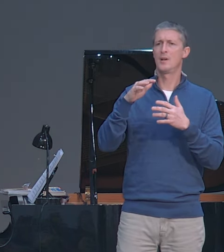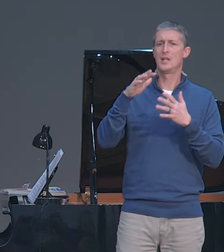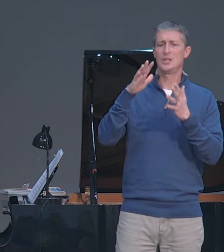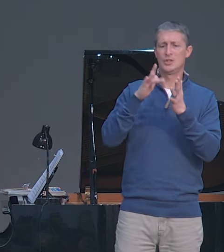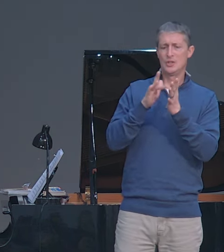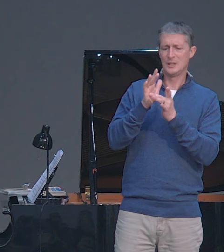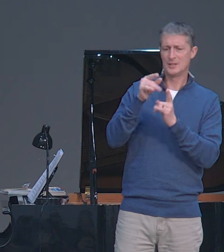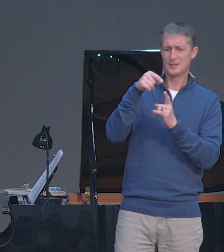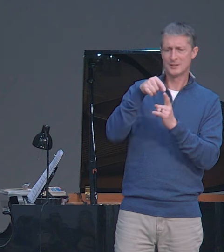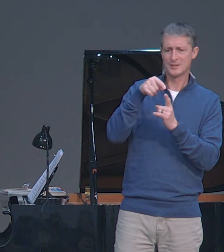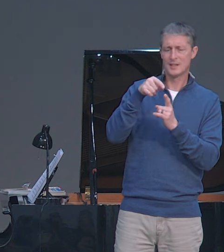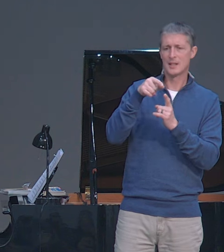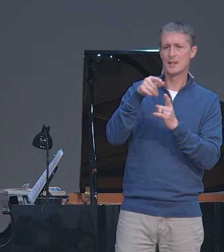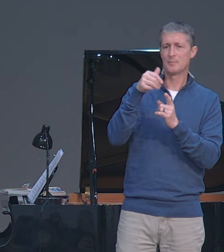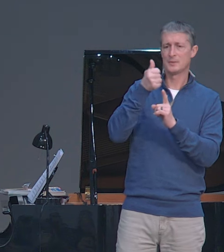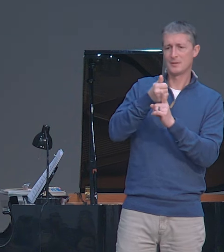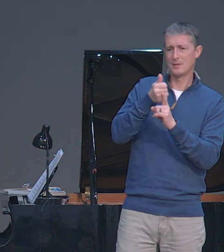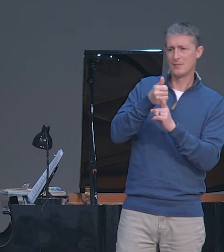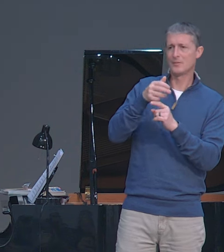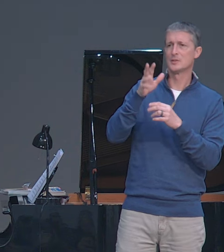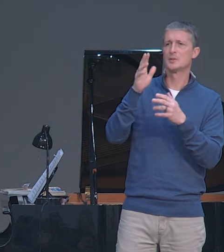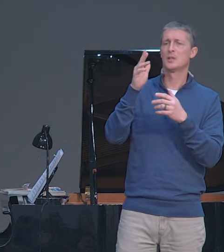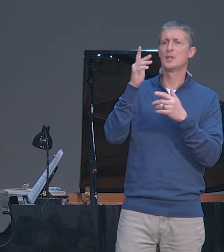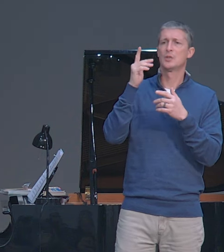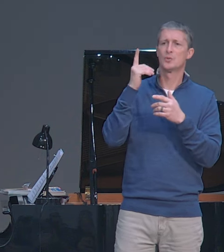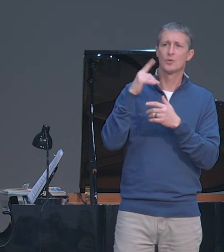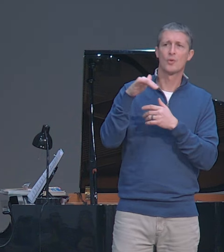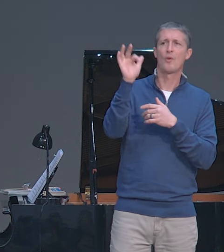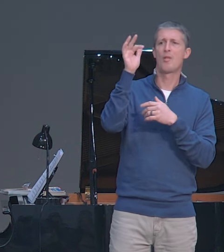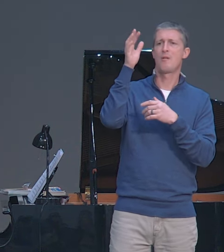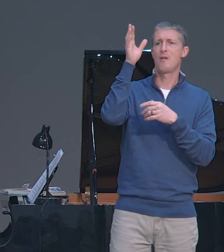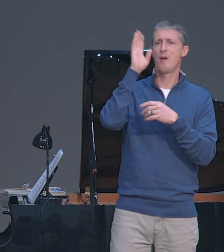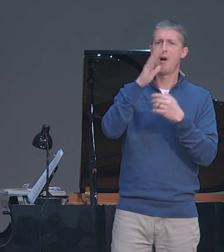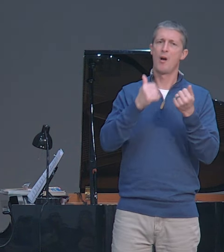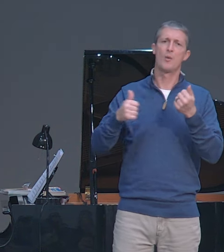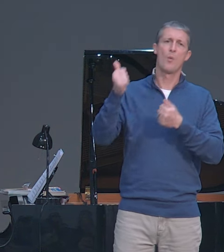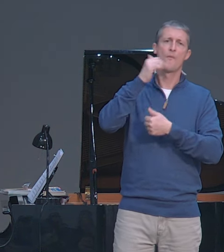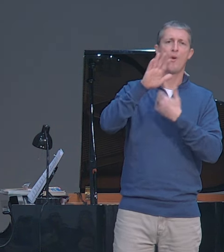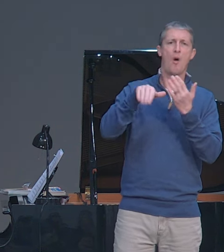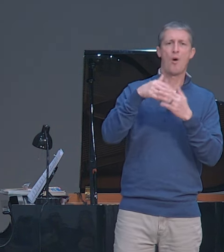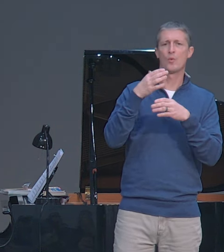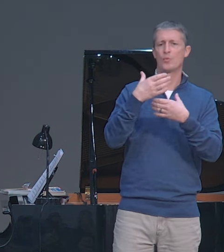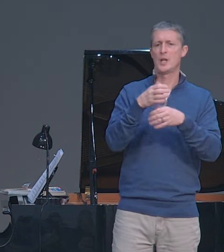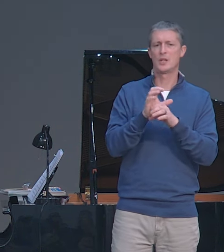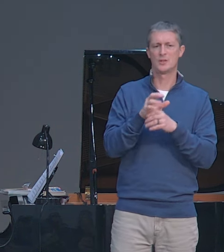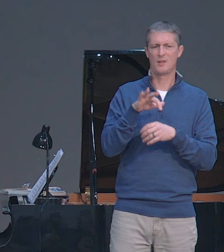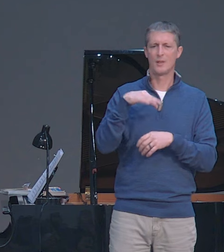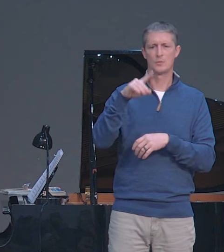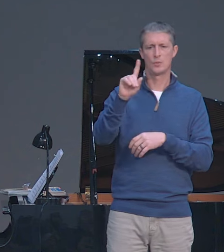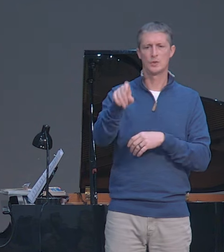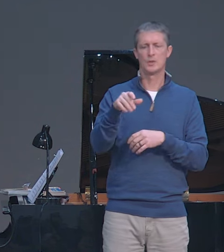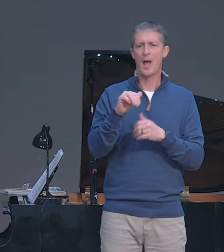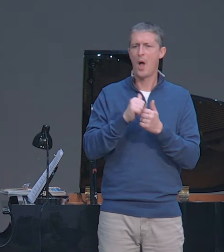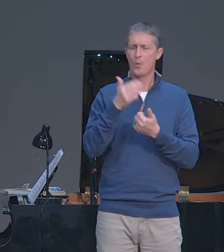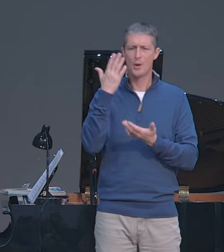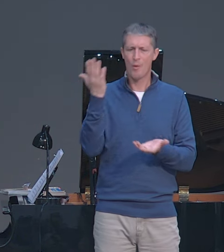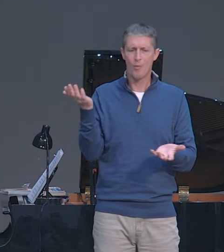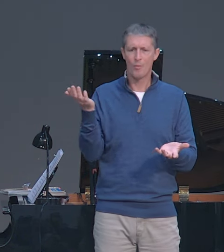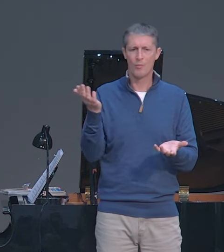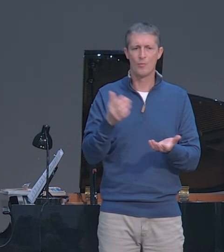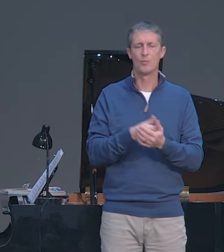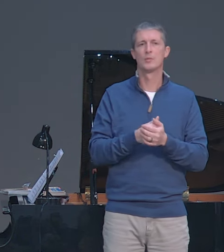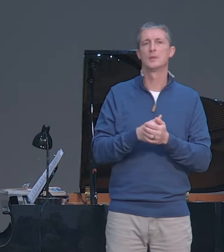is eternal God who is over all creation? And it discloses for